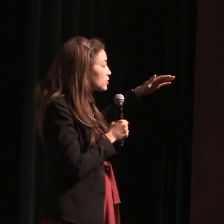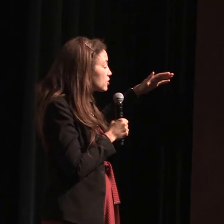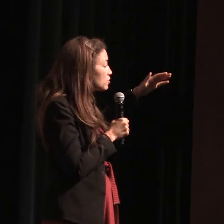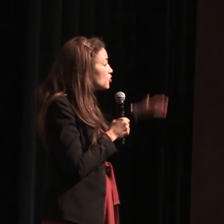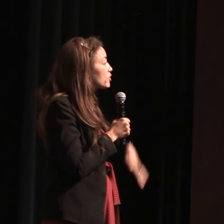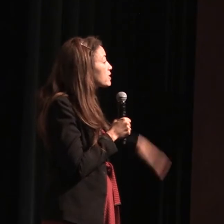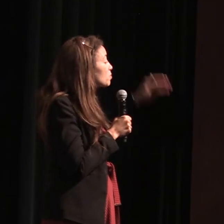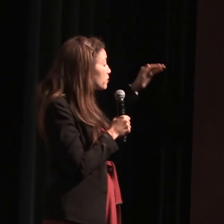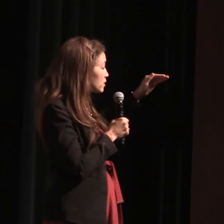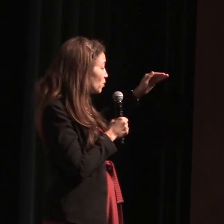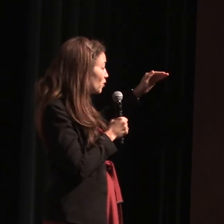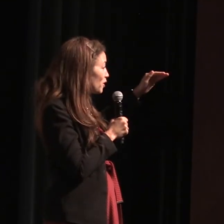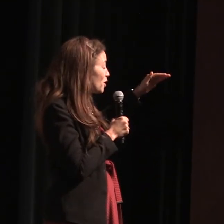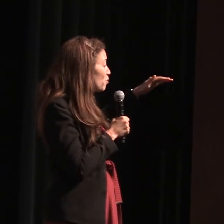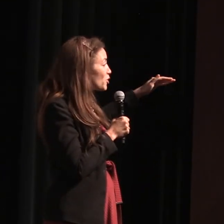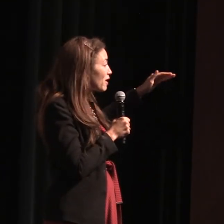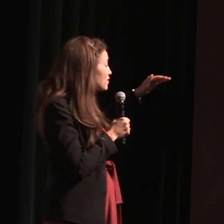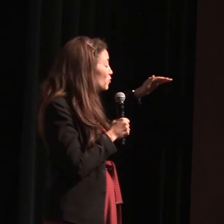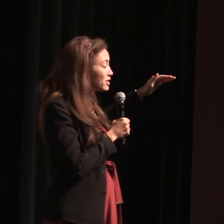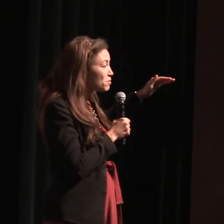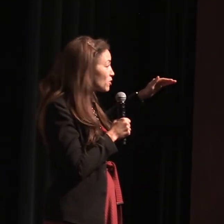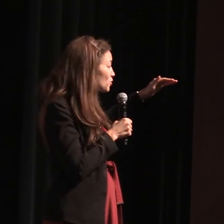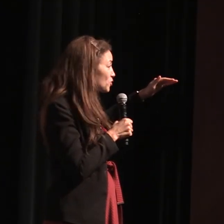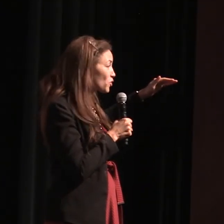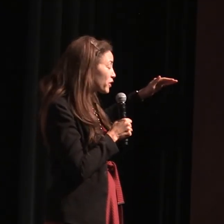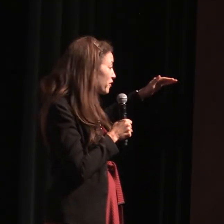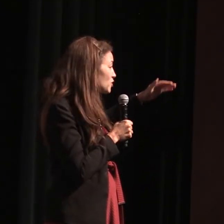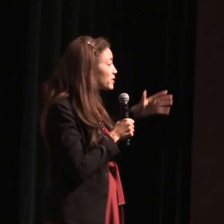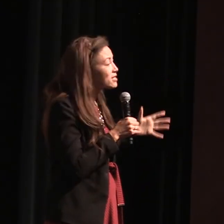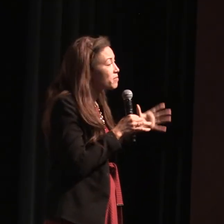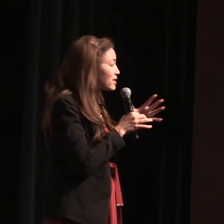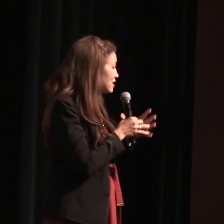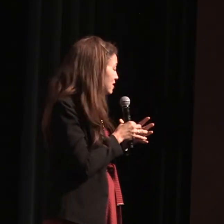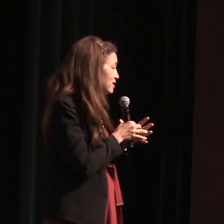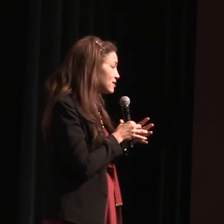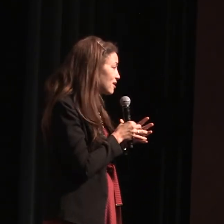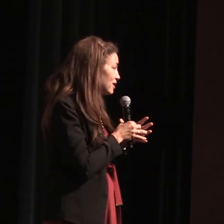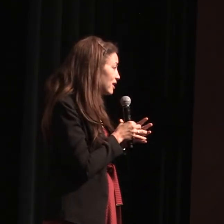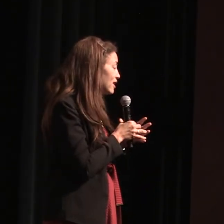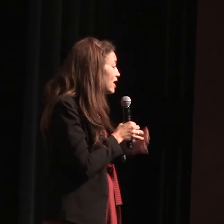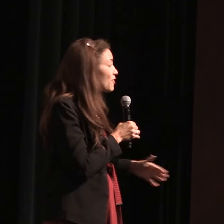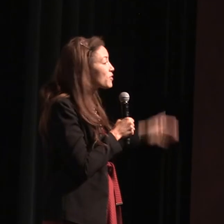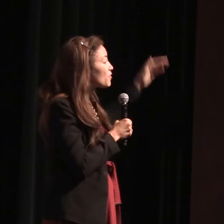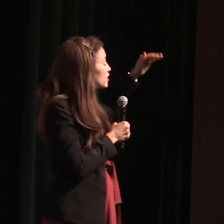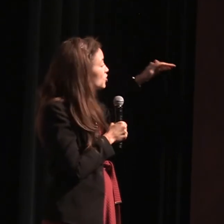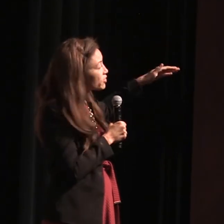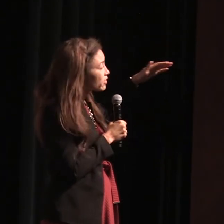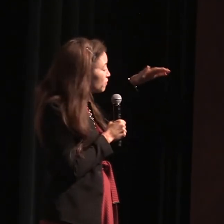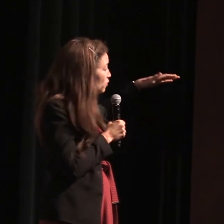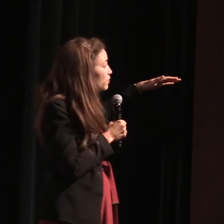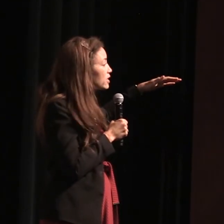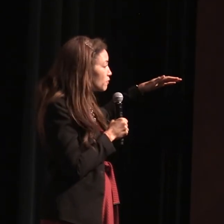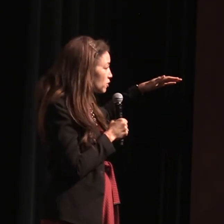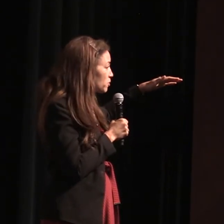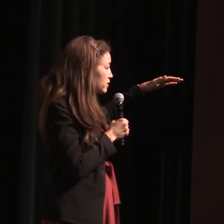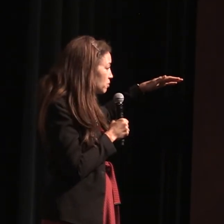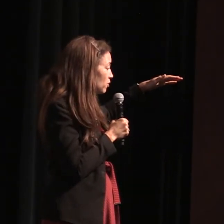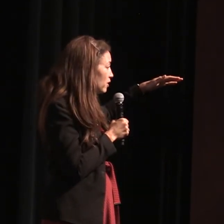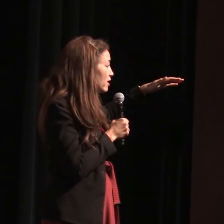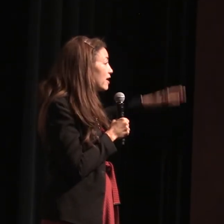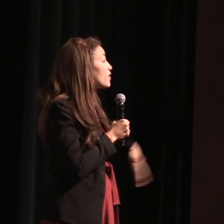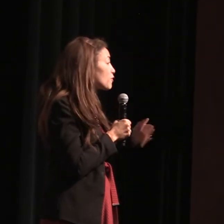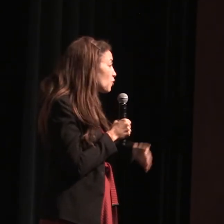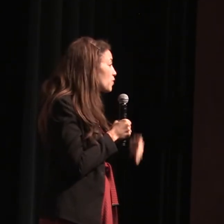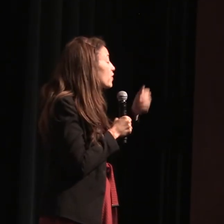couple hundred students generates a principal, but you have some really small schools in rural areas where it doesn't make sense to consolidate and they're never gonna generate the full funding for a